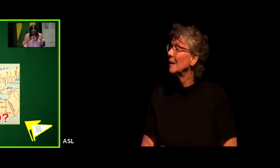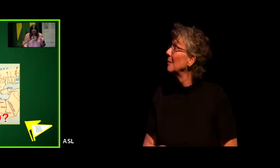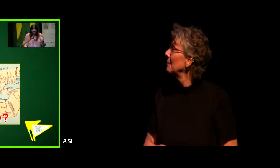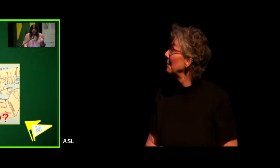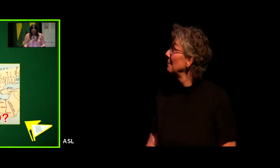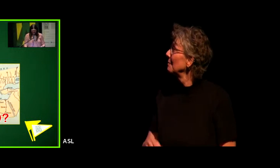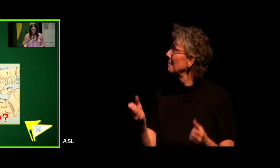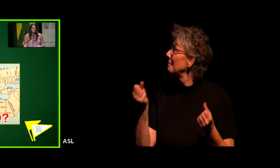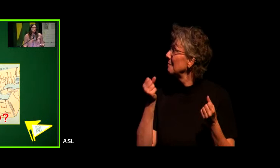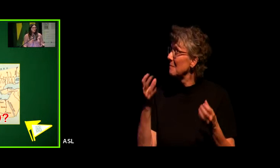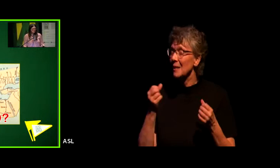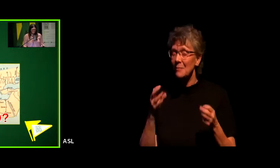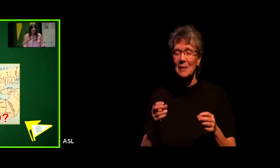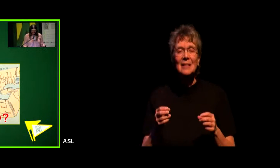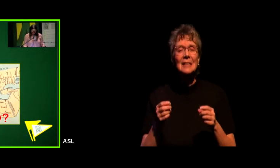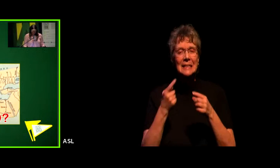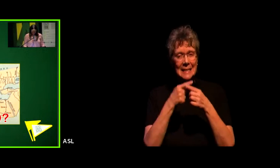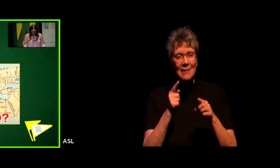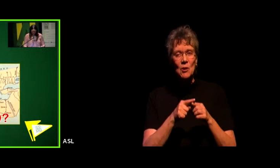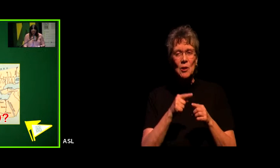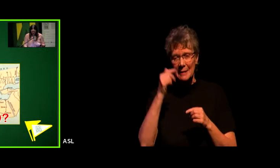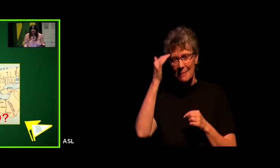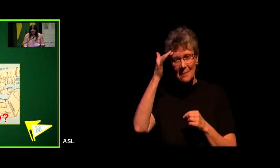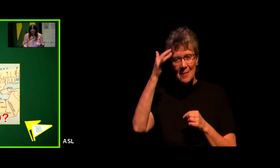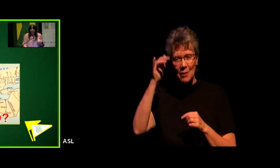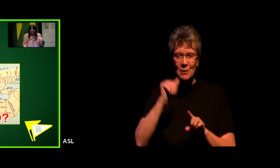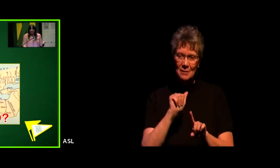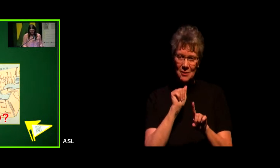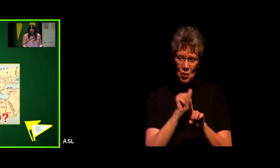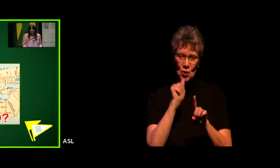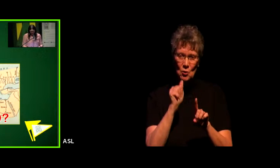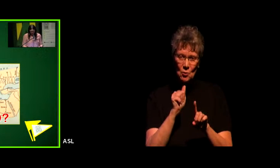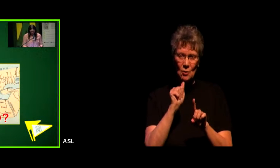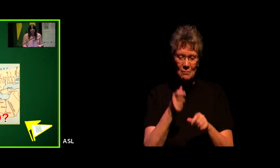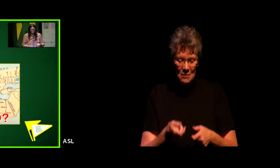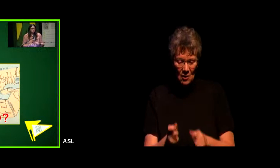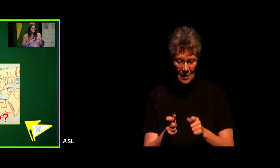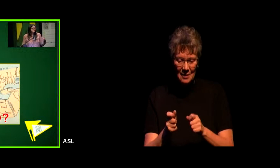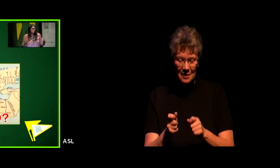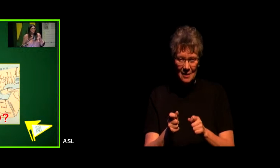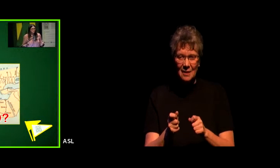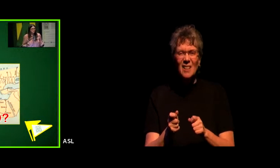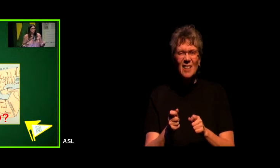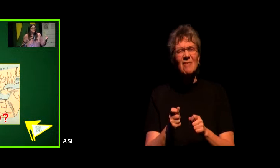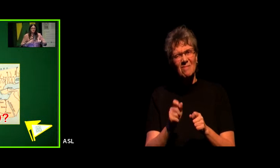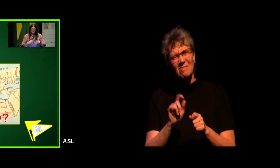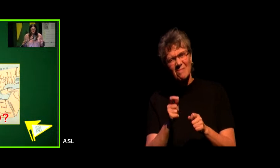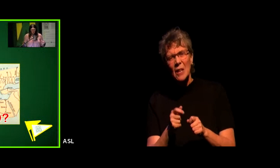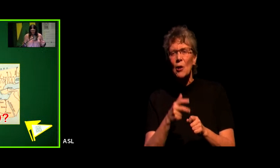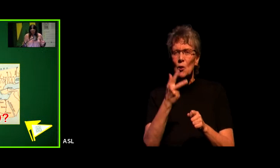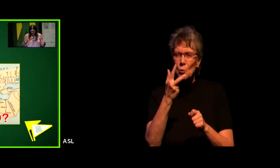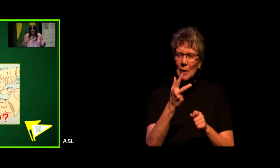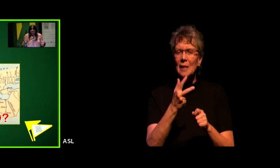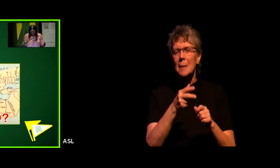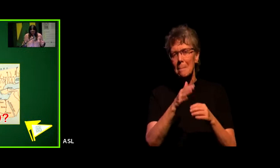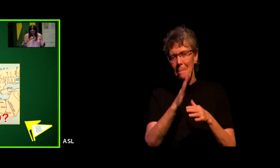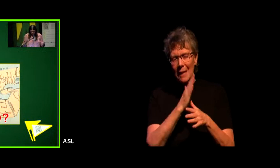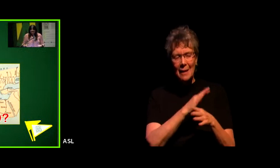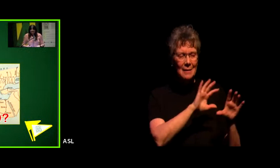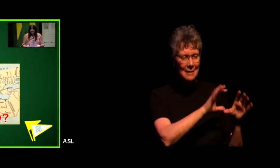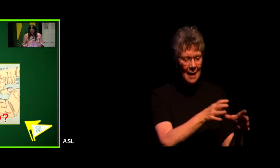different pseudo-archaeological theories, which can largely be placed into 3 main categories, though of course there's no firm borders, there's often overlap between